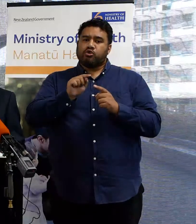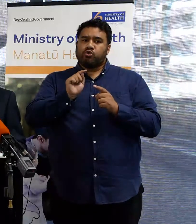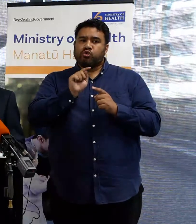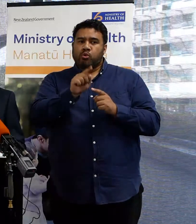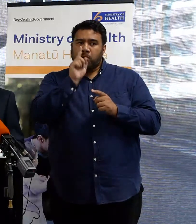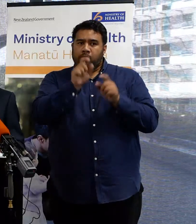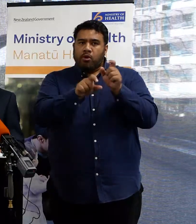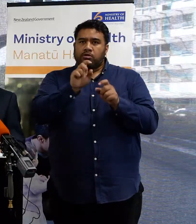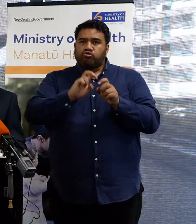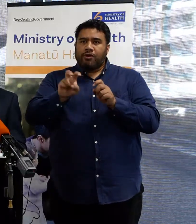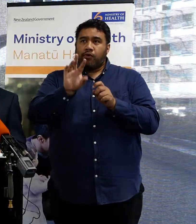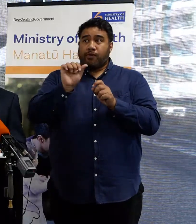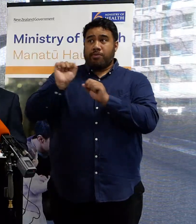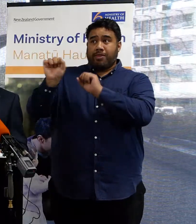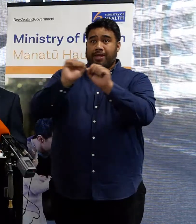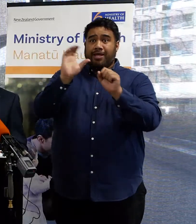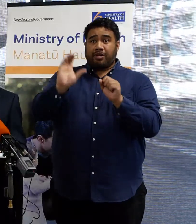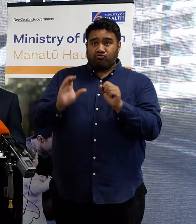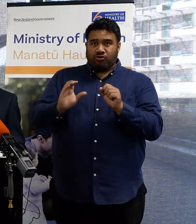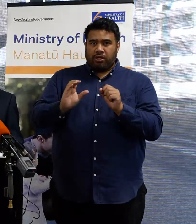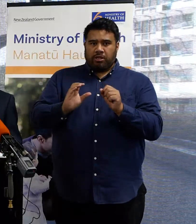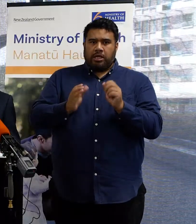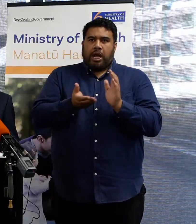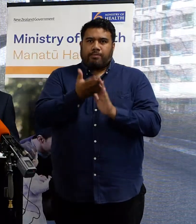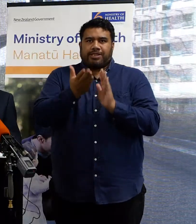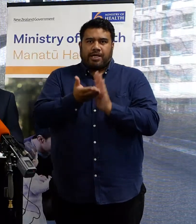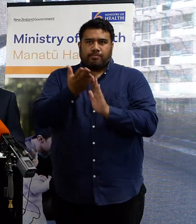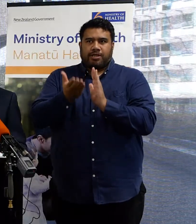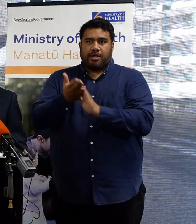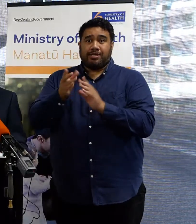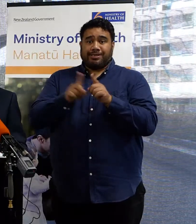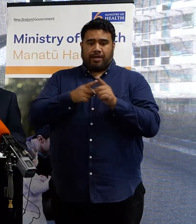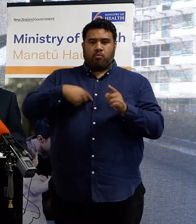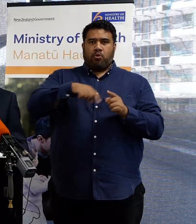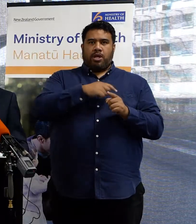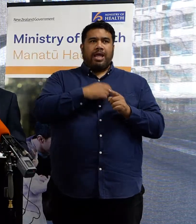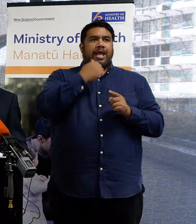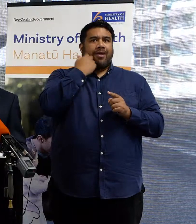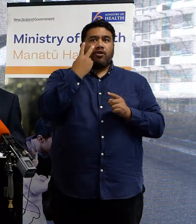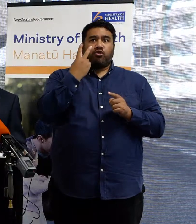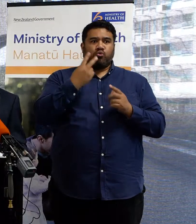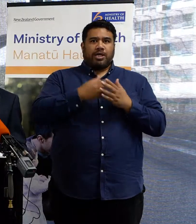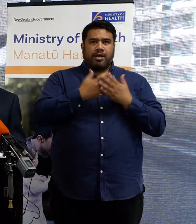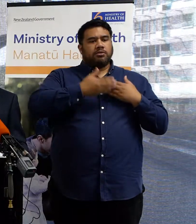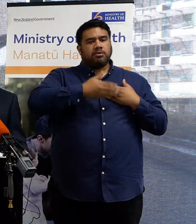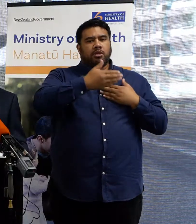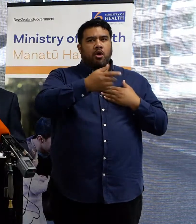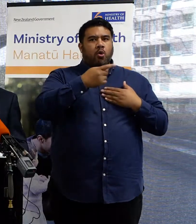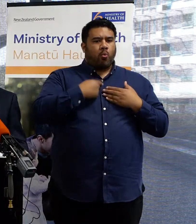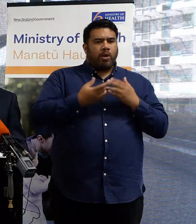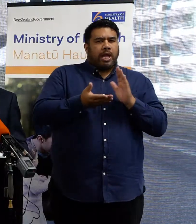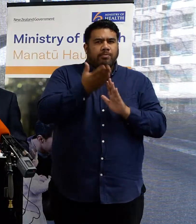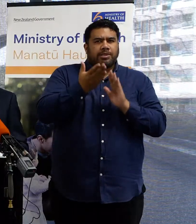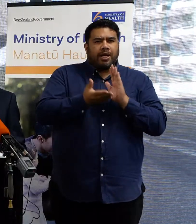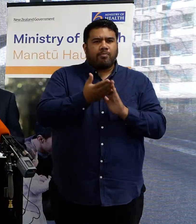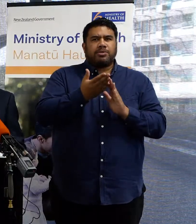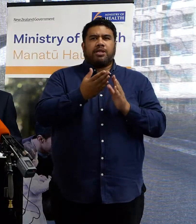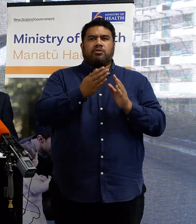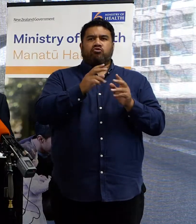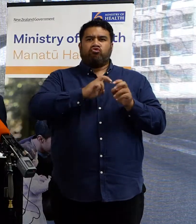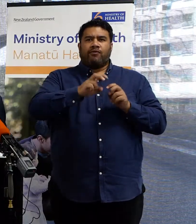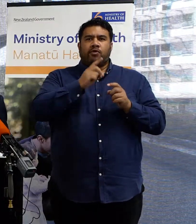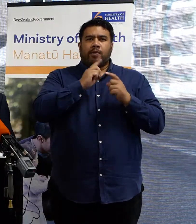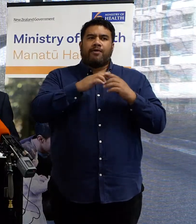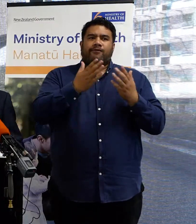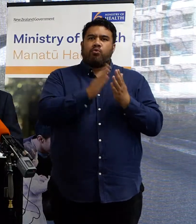measures. We, of course, are re-looking at our border measures every 48 hours as part of our ongoing review of the current travel restrictions, and